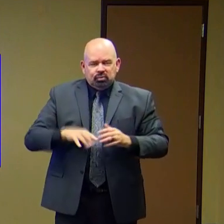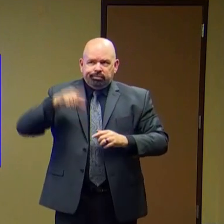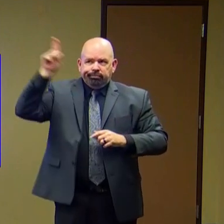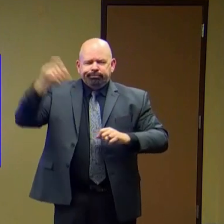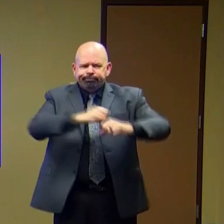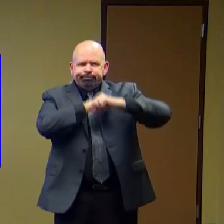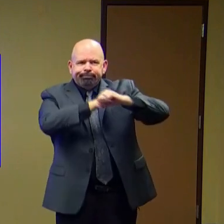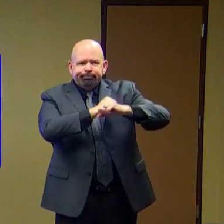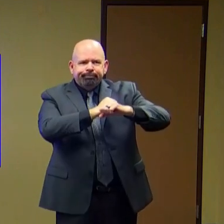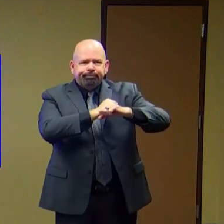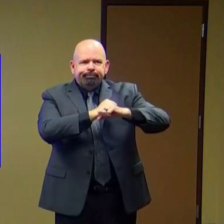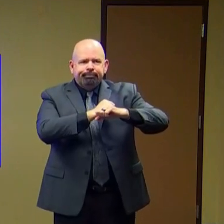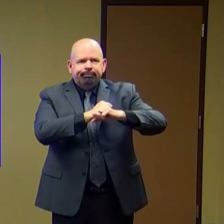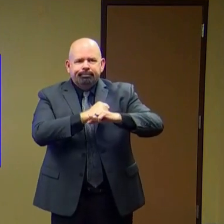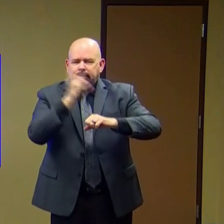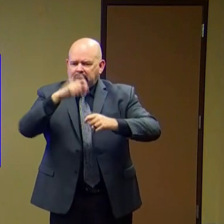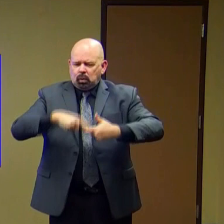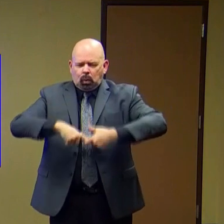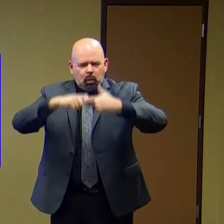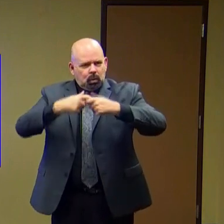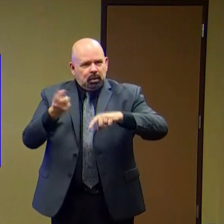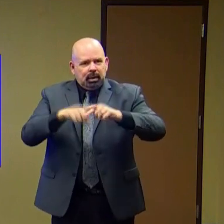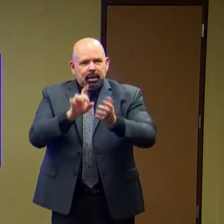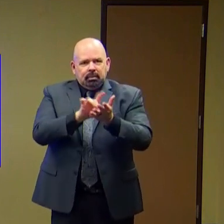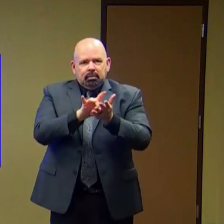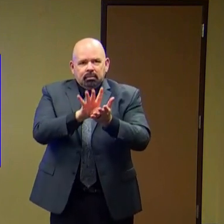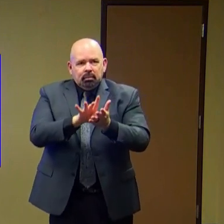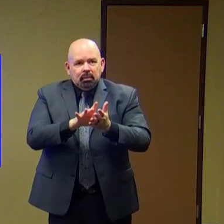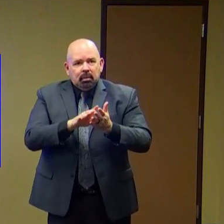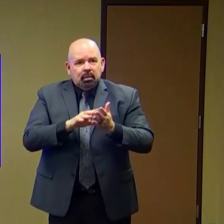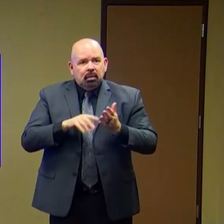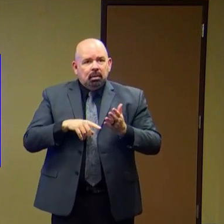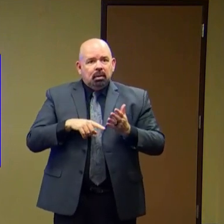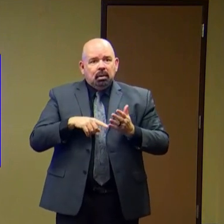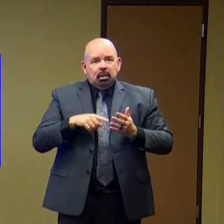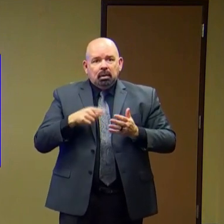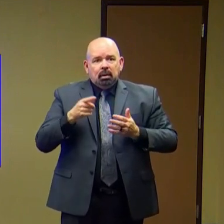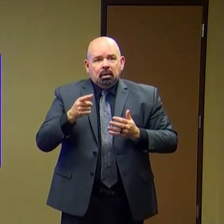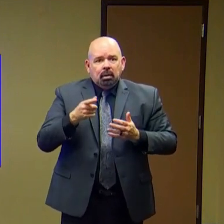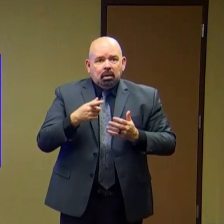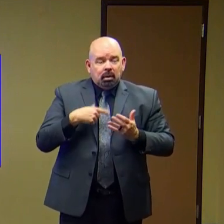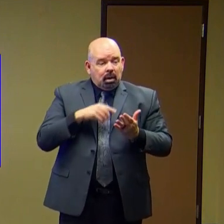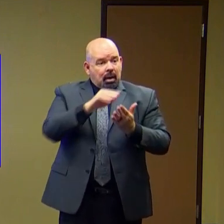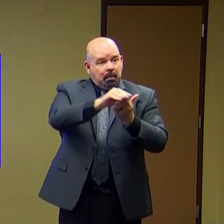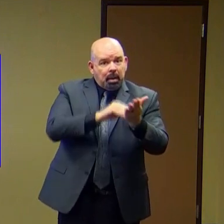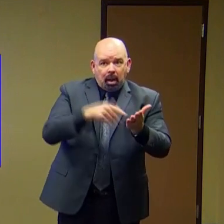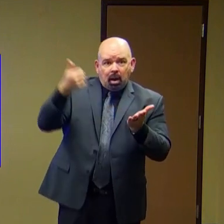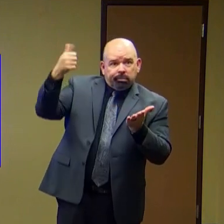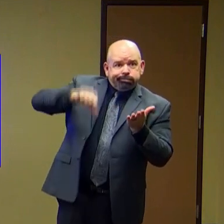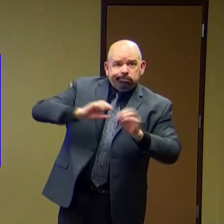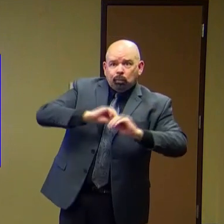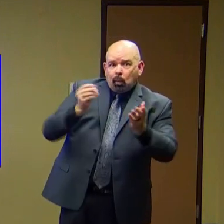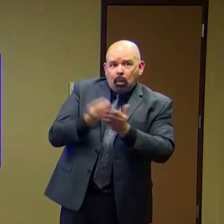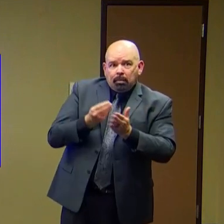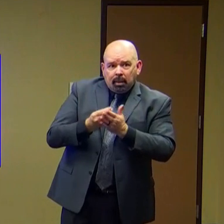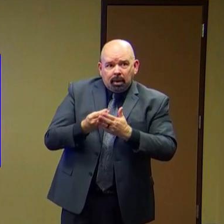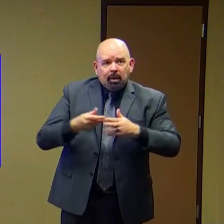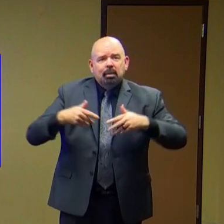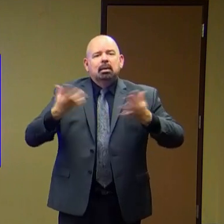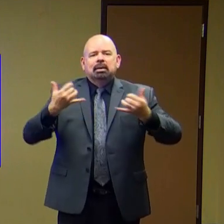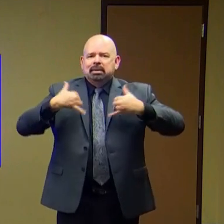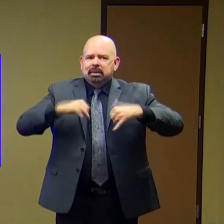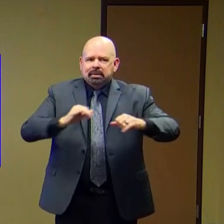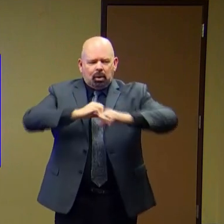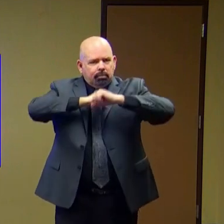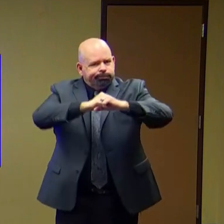merely applying for housing assistance will do that. And if you get it, that'll help you pay your rent and help your landlord get